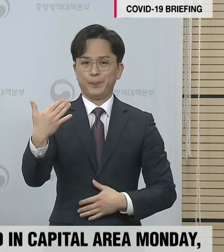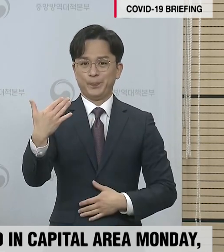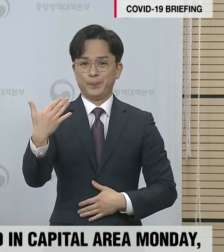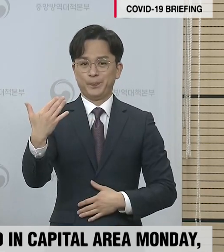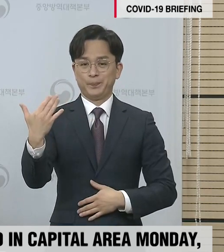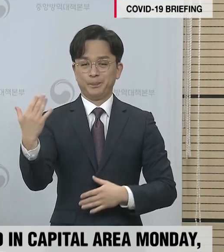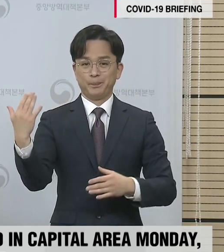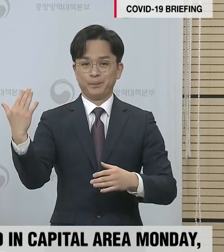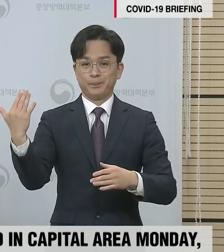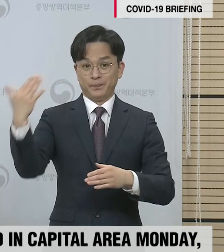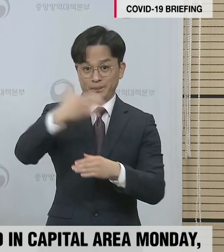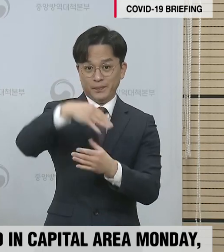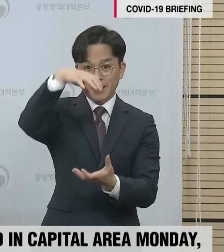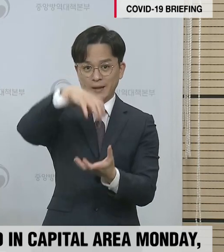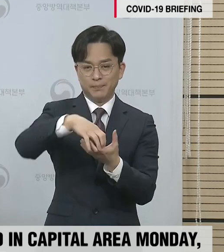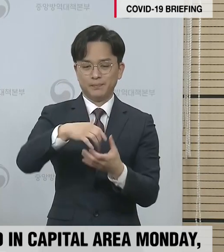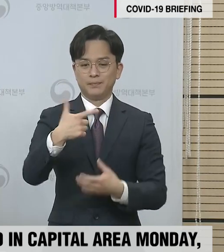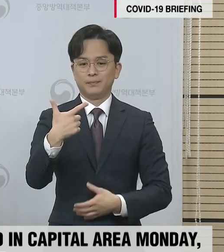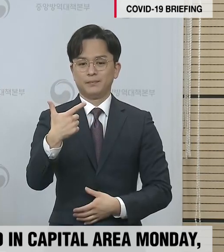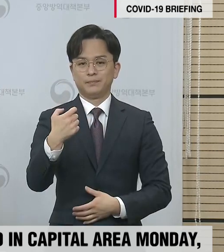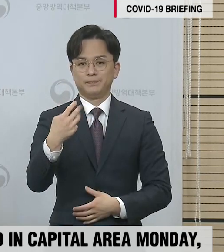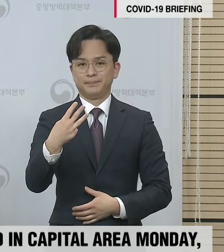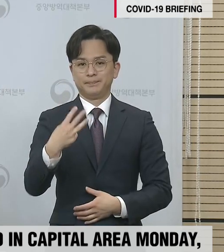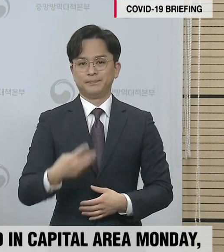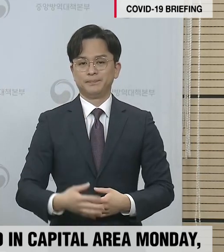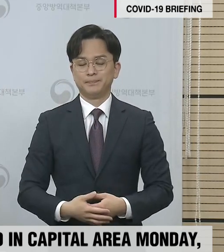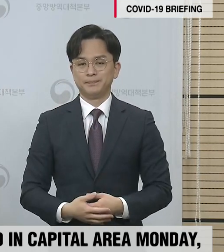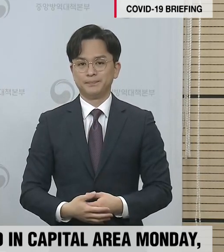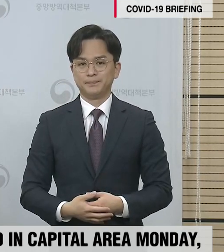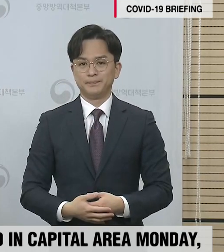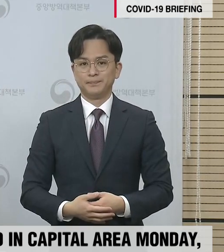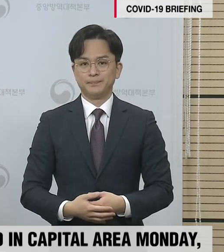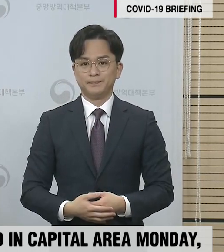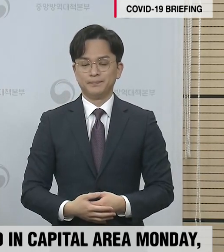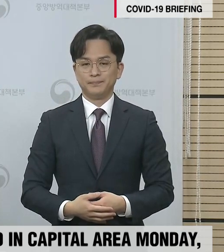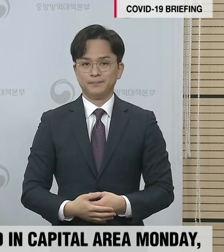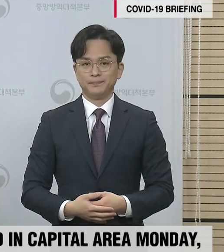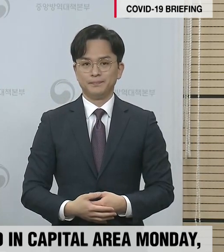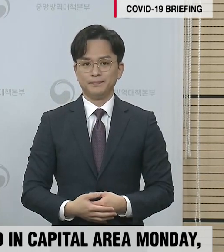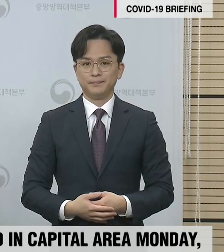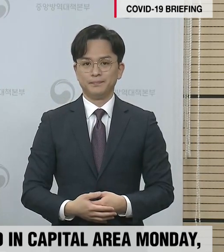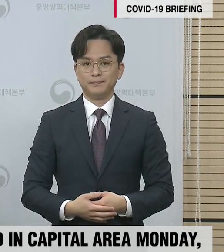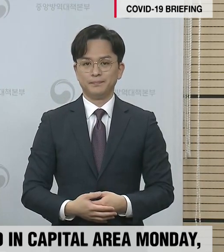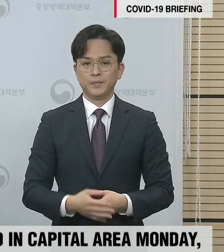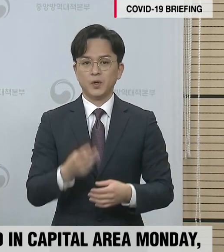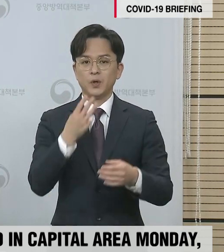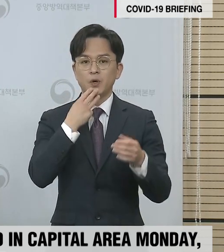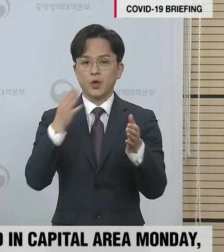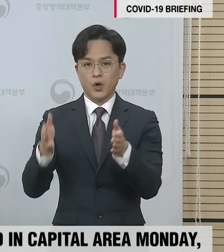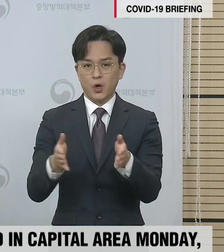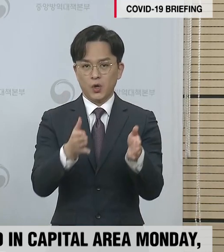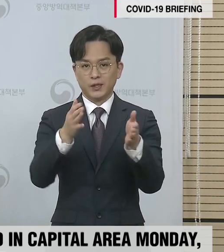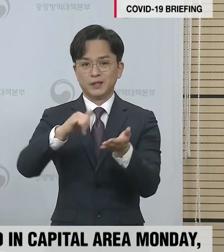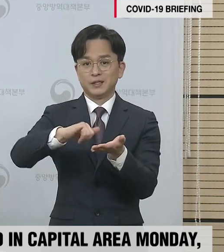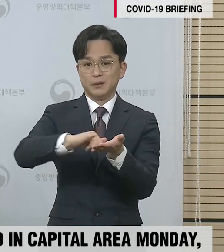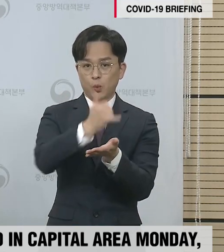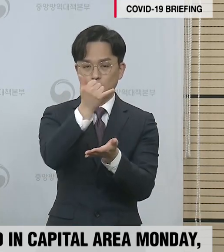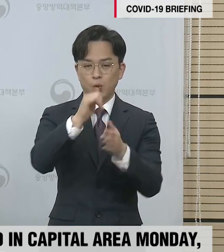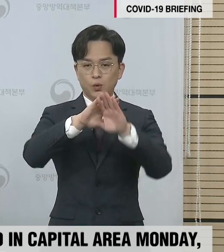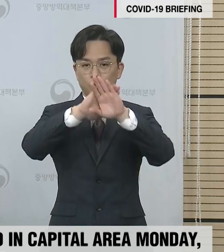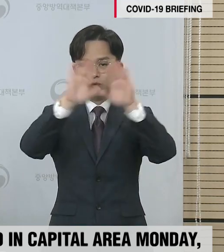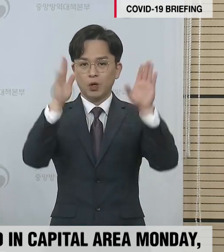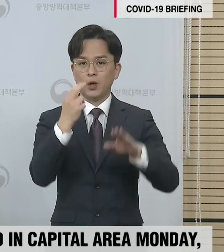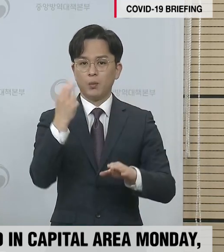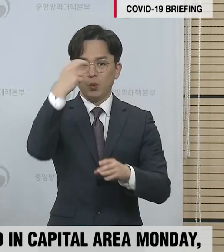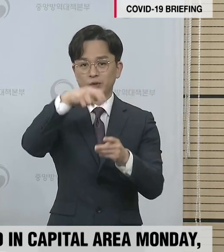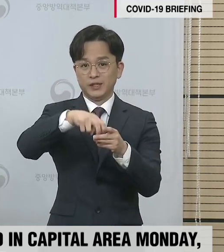cases, and in total, we have 63 cases being confirmed to date. And in Gyeonggi-do province,